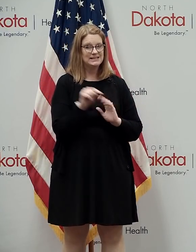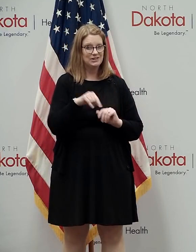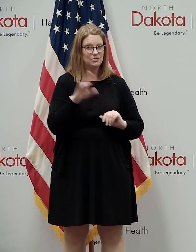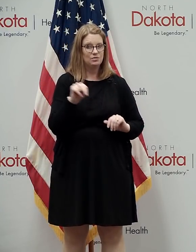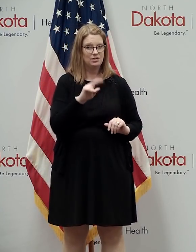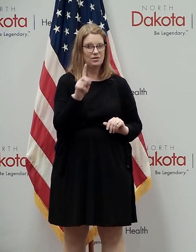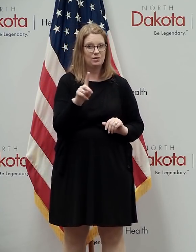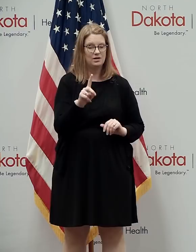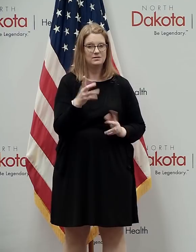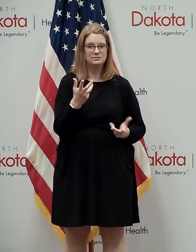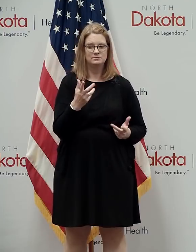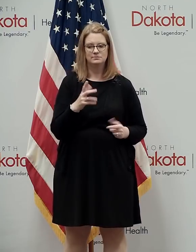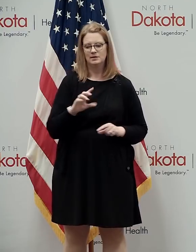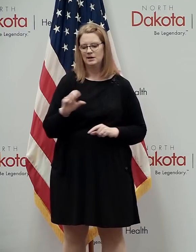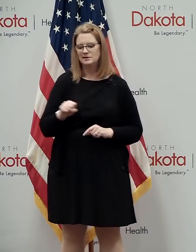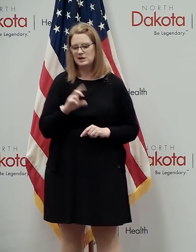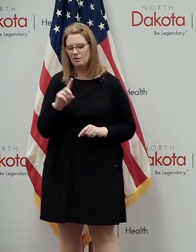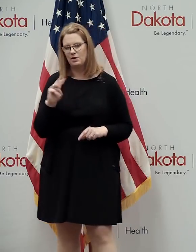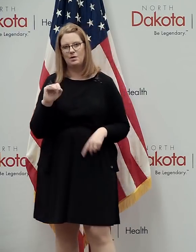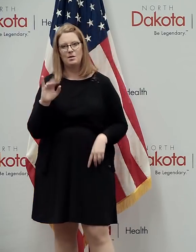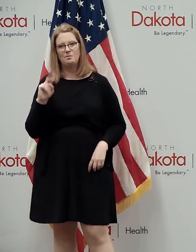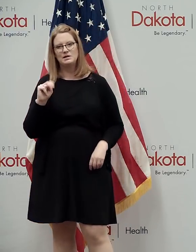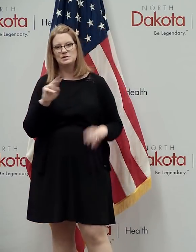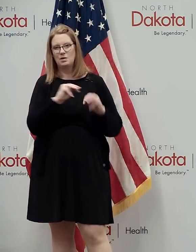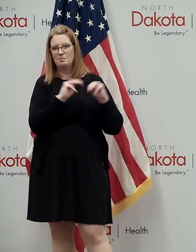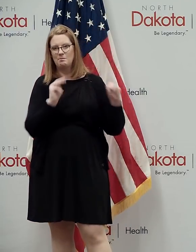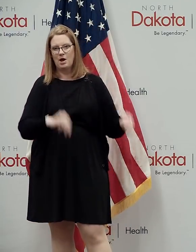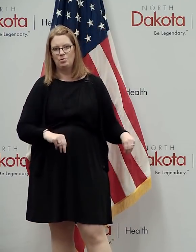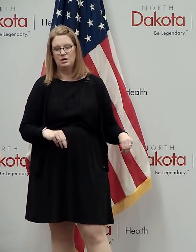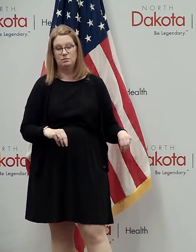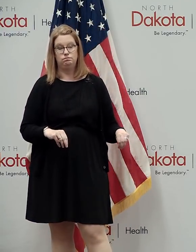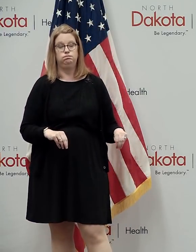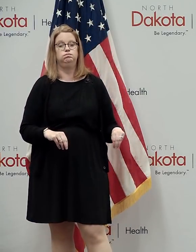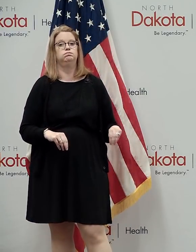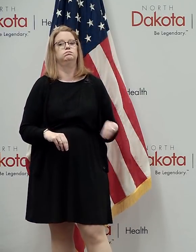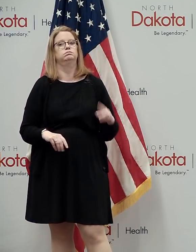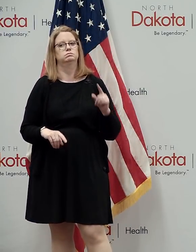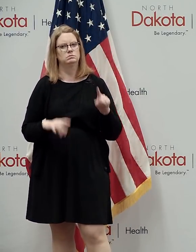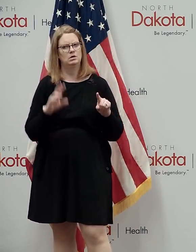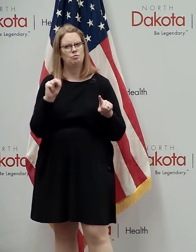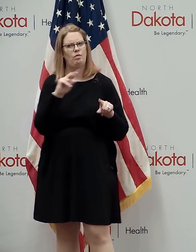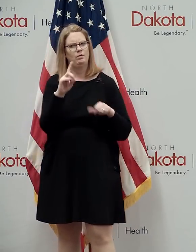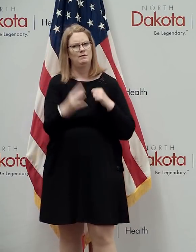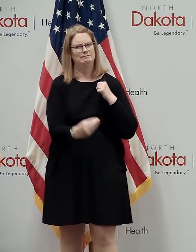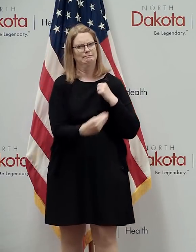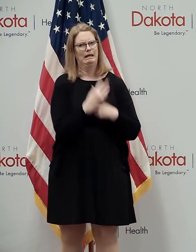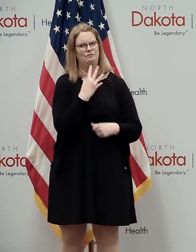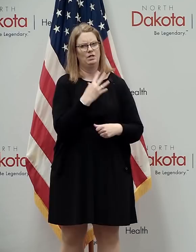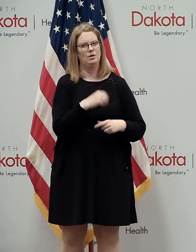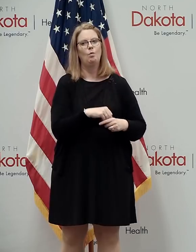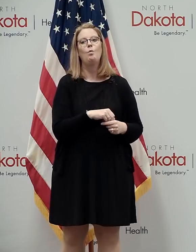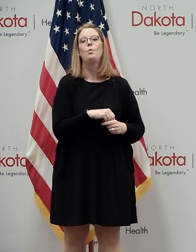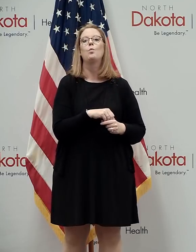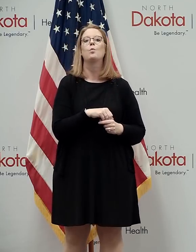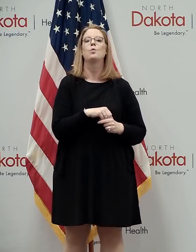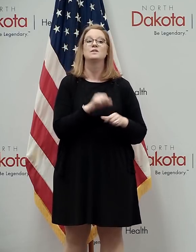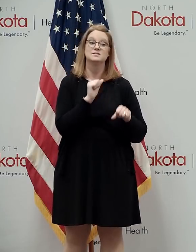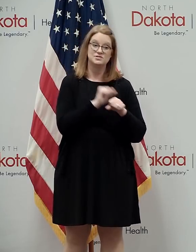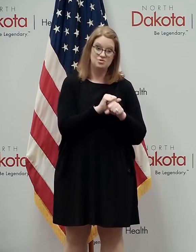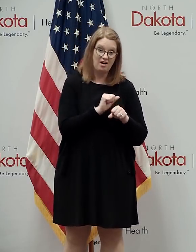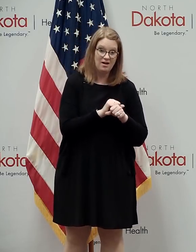not South Dakota, Minnesota, Montana. This is a direct hit on our state, that this thing, and it hits